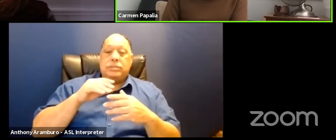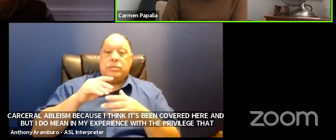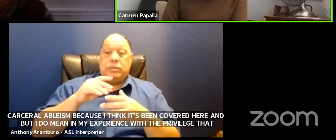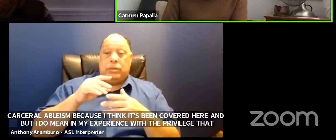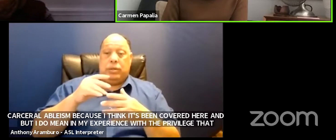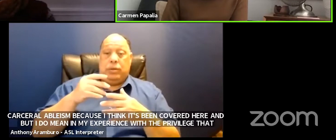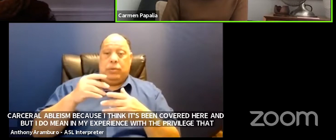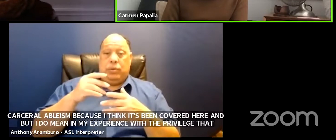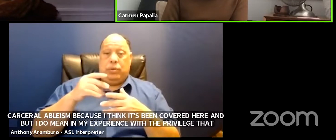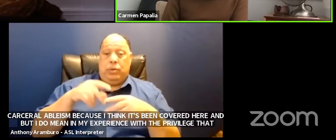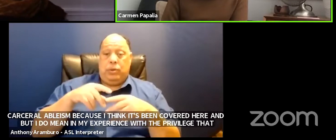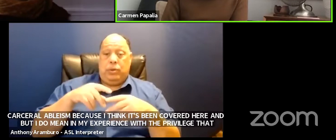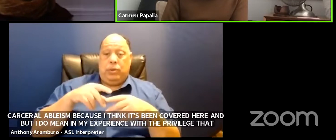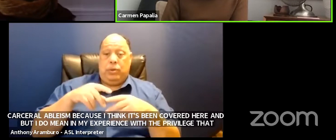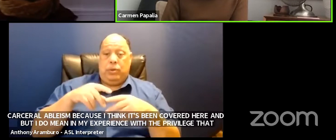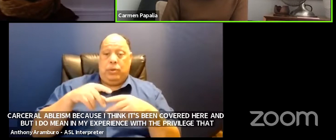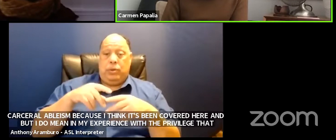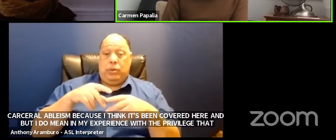know, as